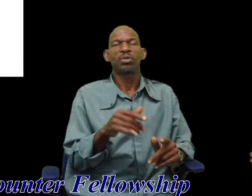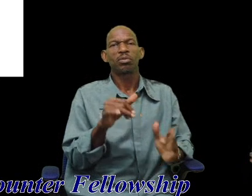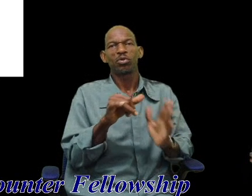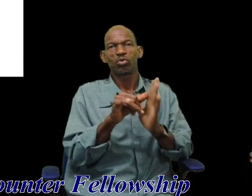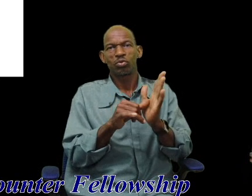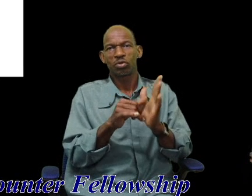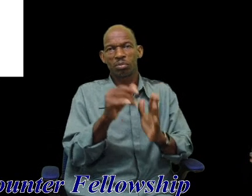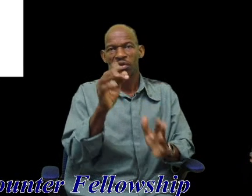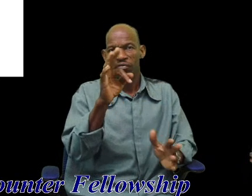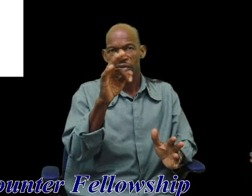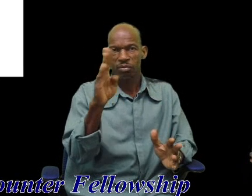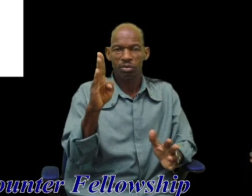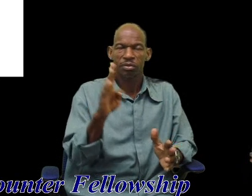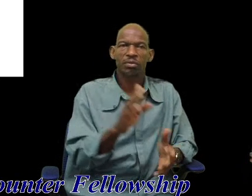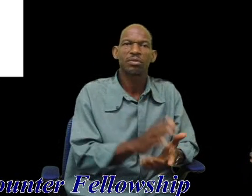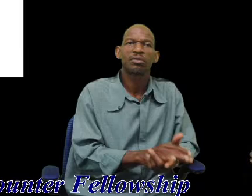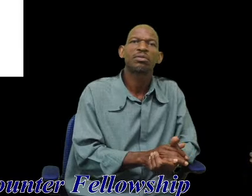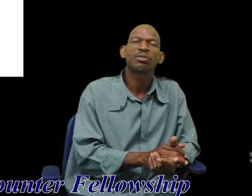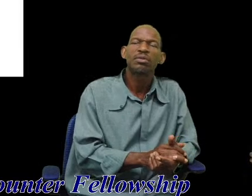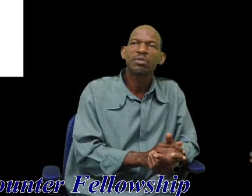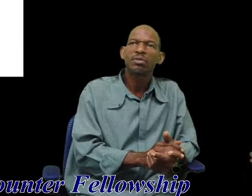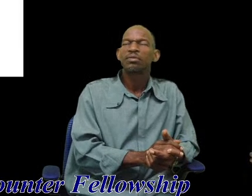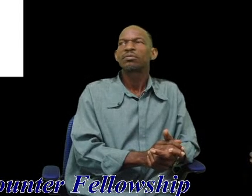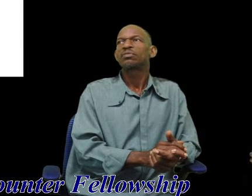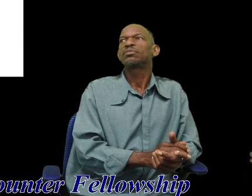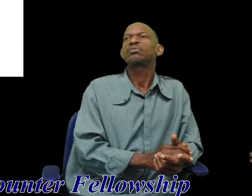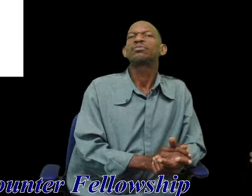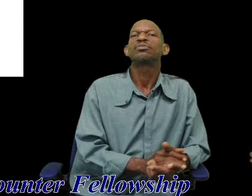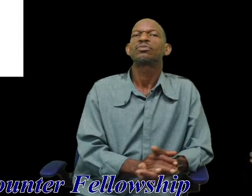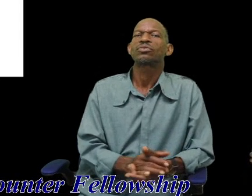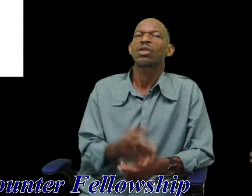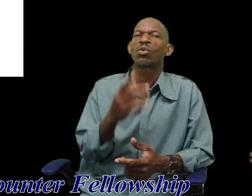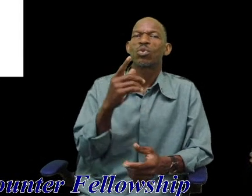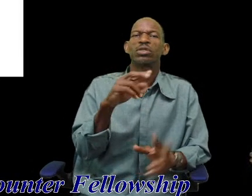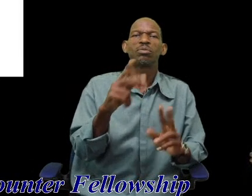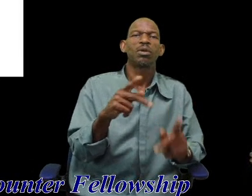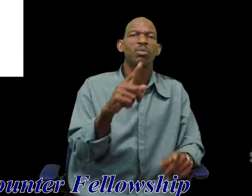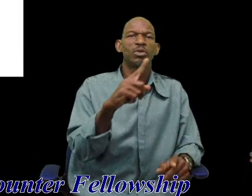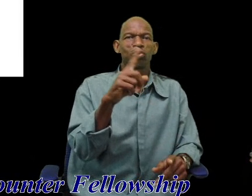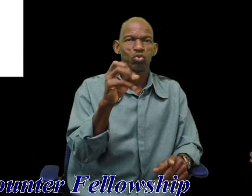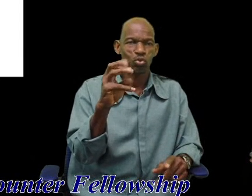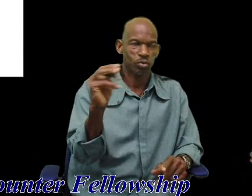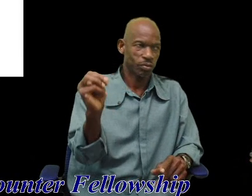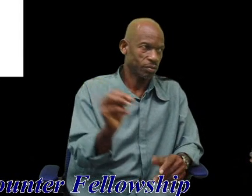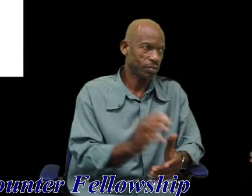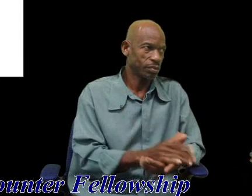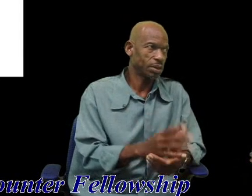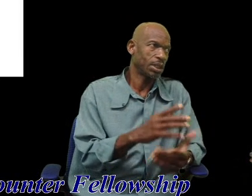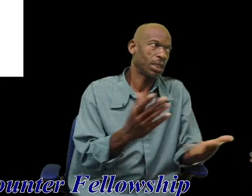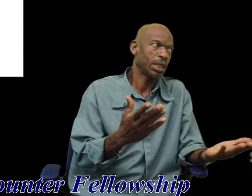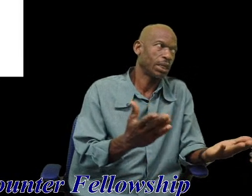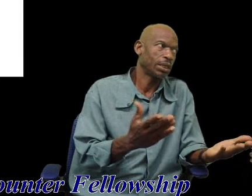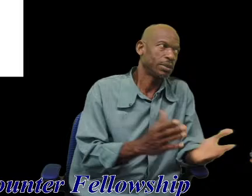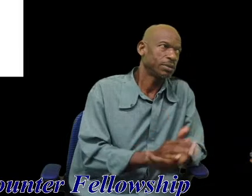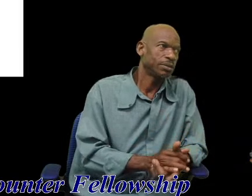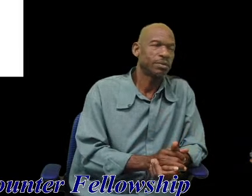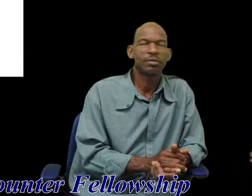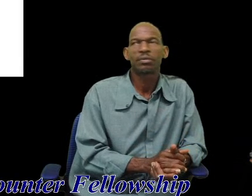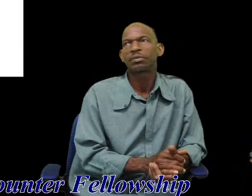Facebook and so. But I could only deal with those who are on Zoom and on physical with me. So Donna,